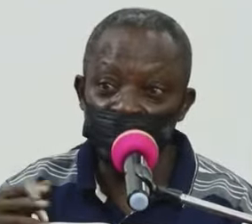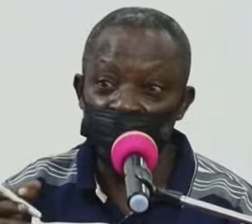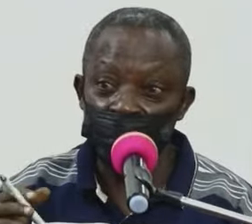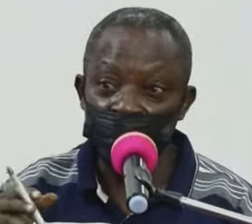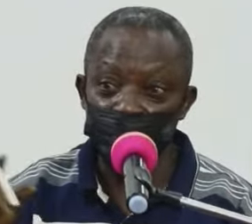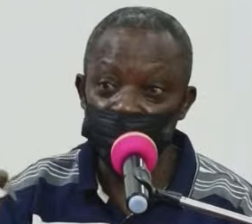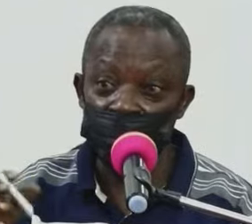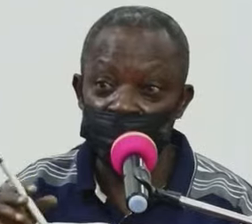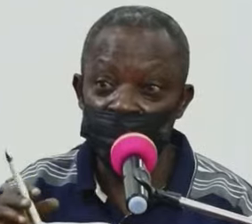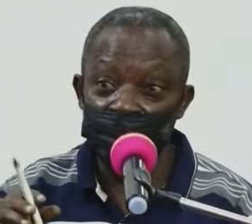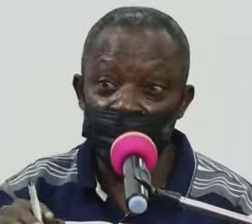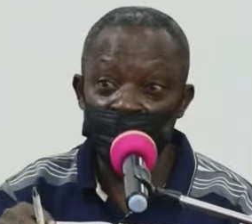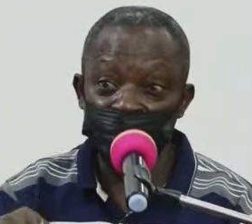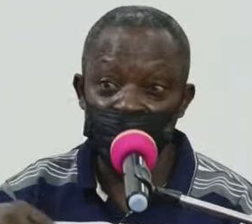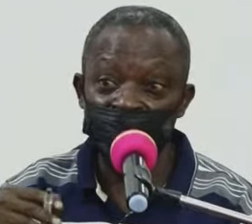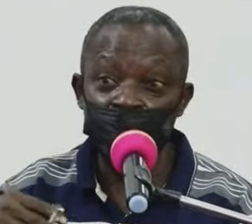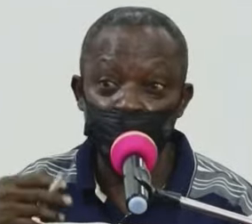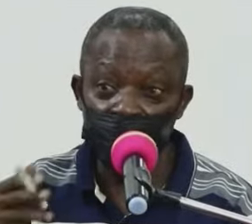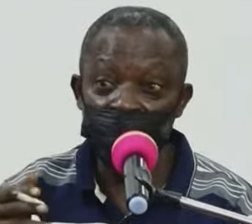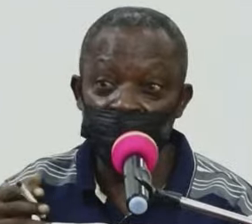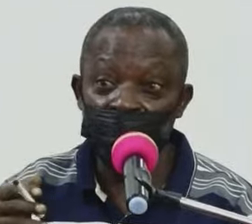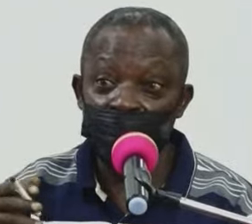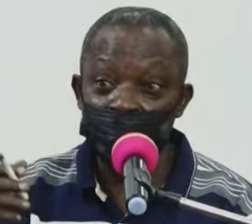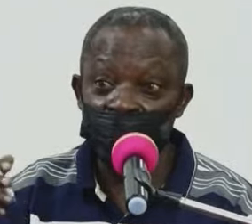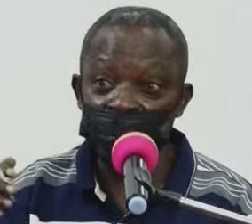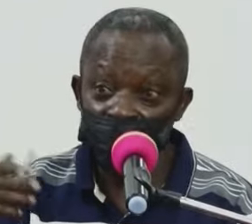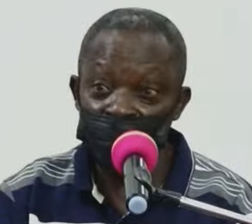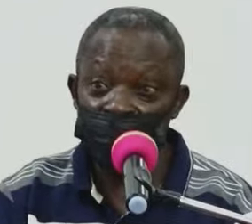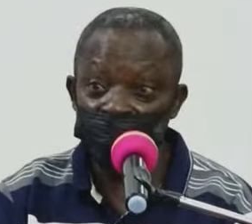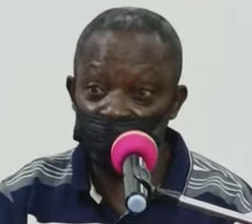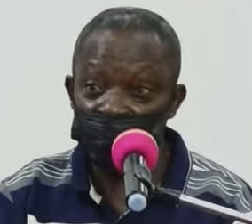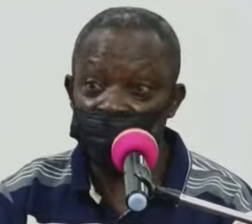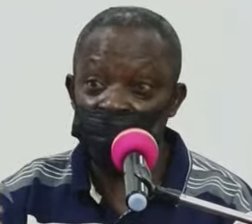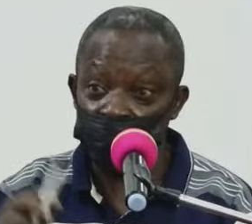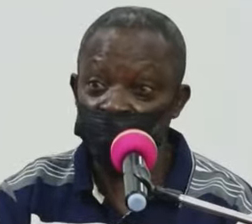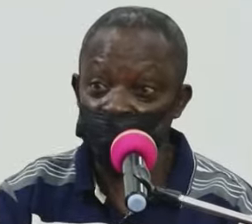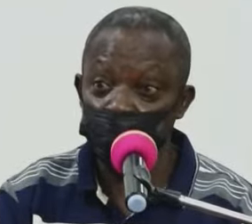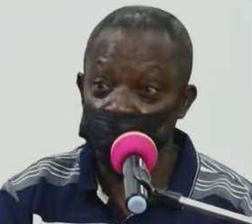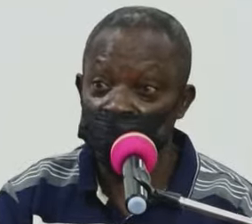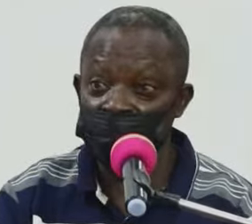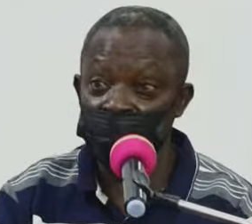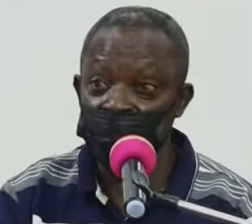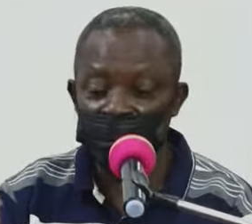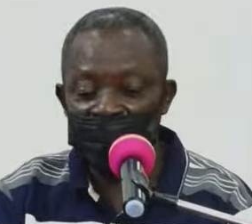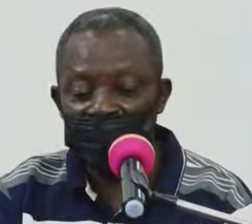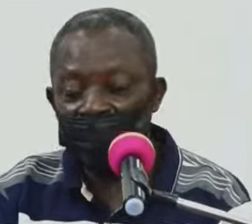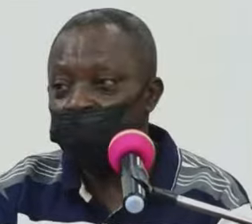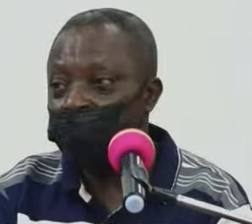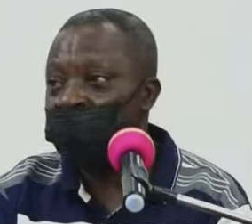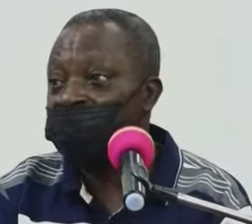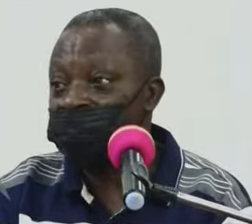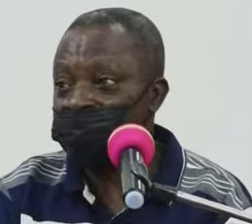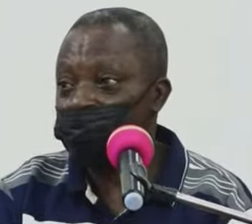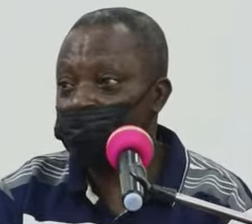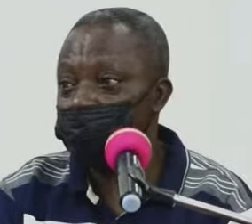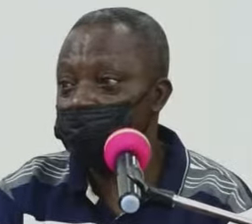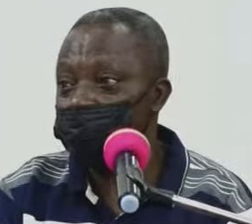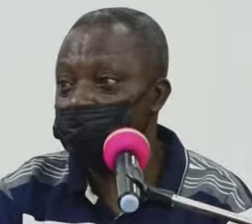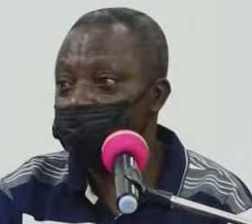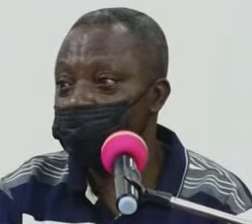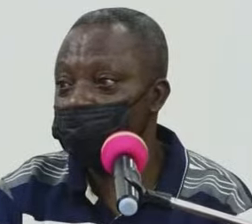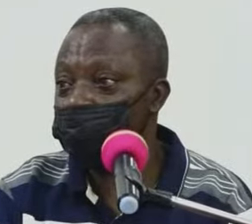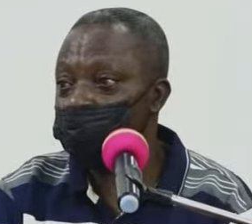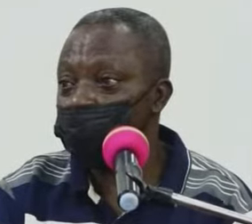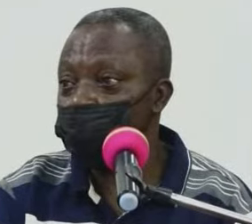for easy movement on the water lake. Fishermen have been complaining about the hindrance they face as a result of this water hyacinth. Water what? Hyacinth. It's